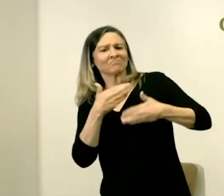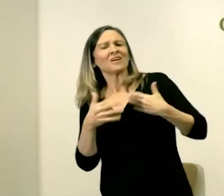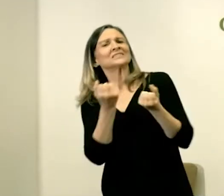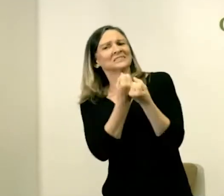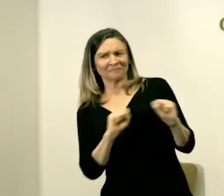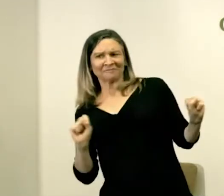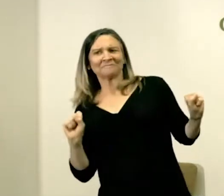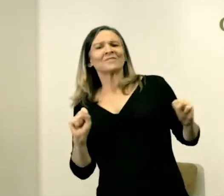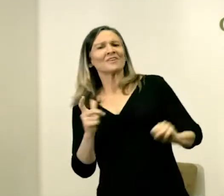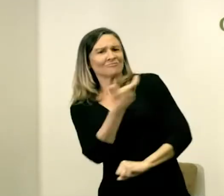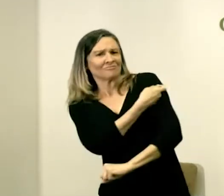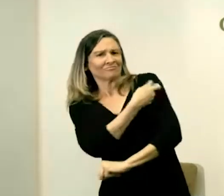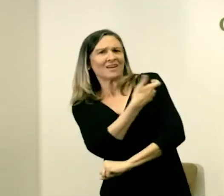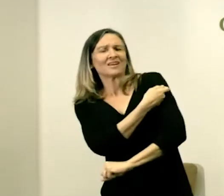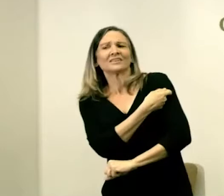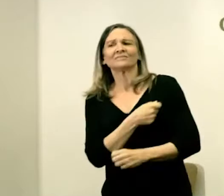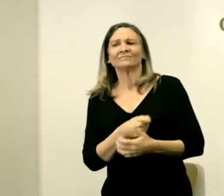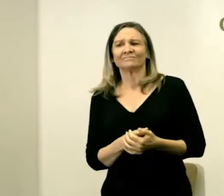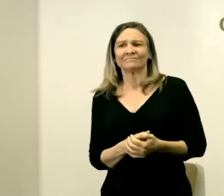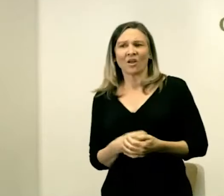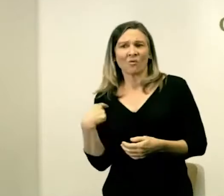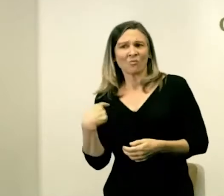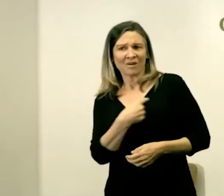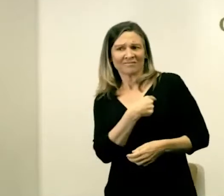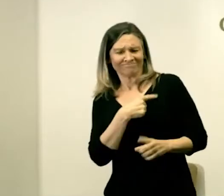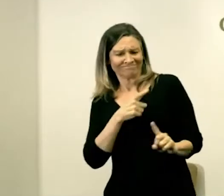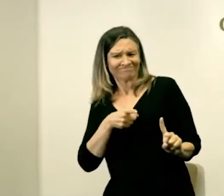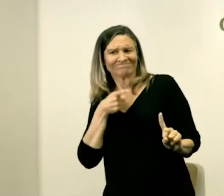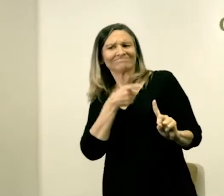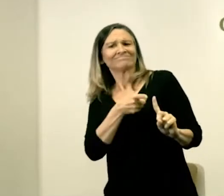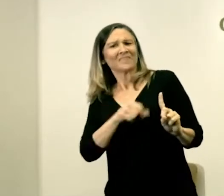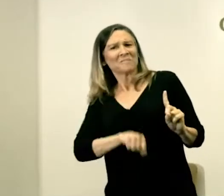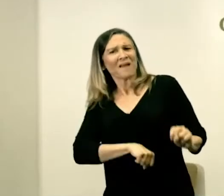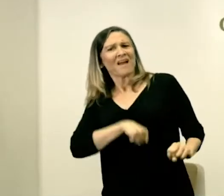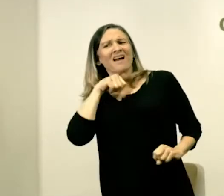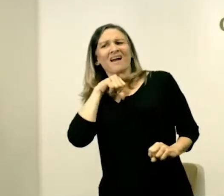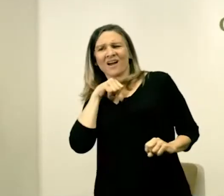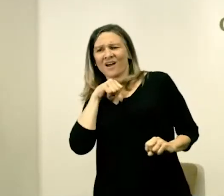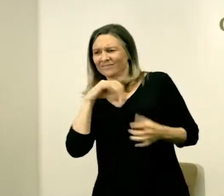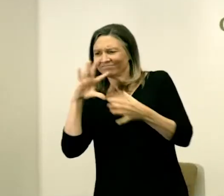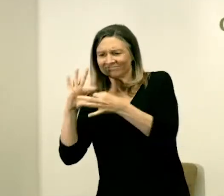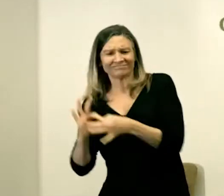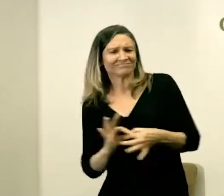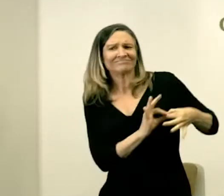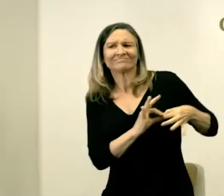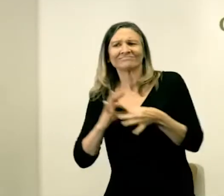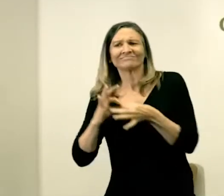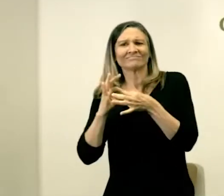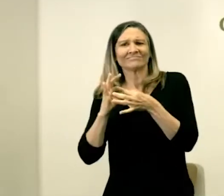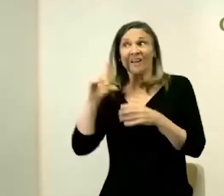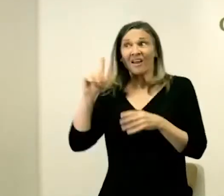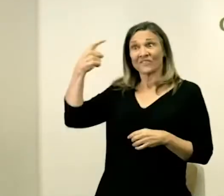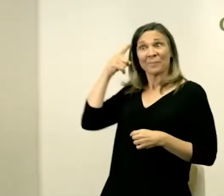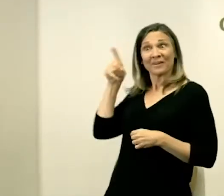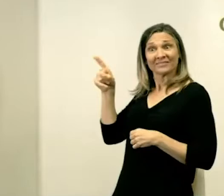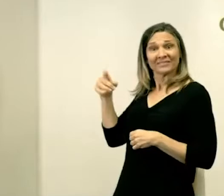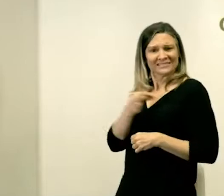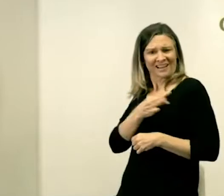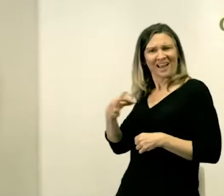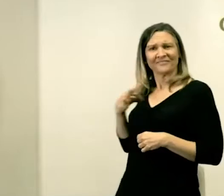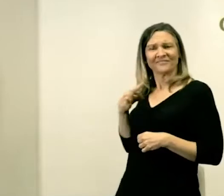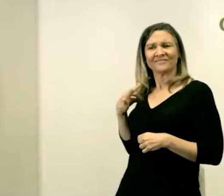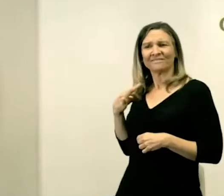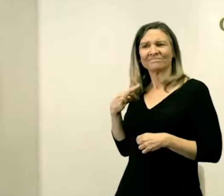vaccinations. And we are particularly proud of our relationship with the governor and his staff. And I got to tell